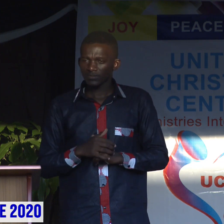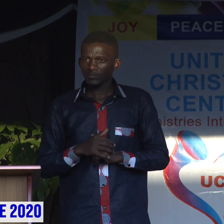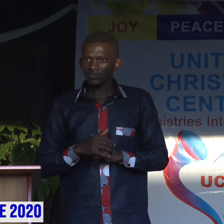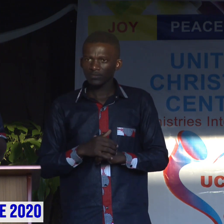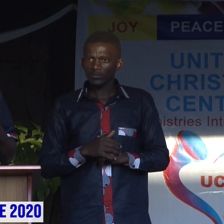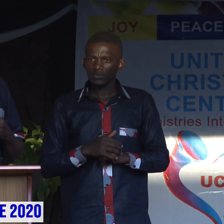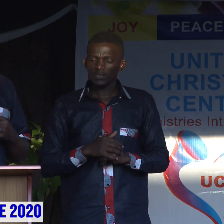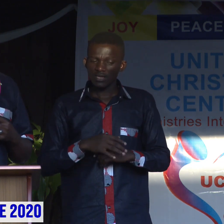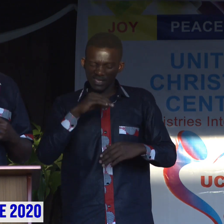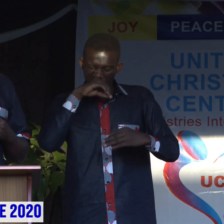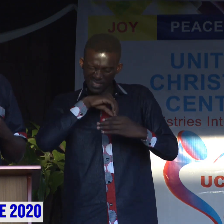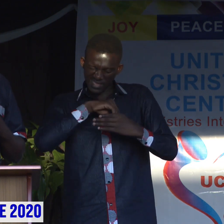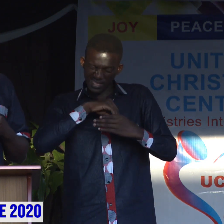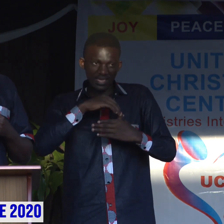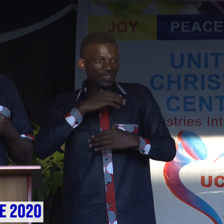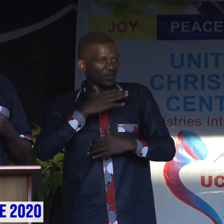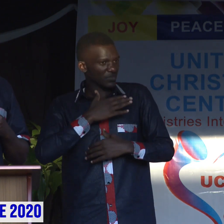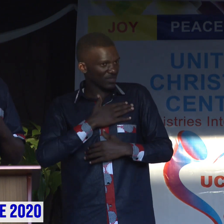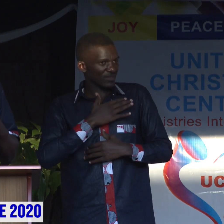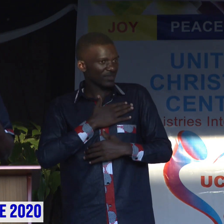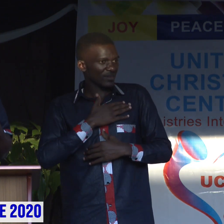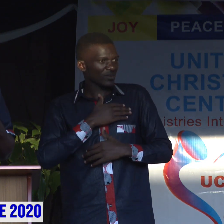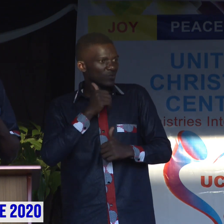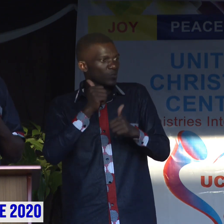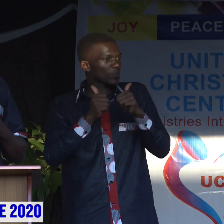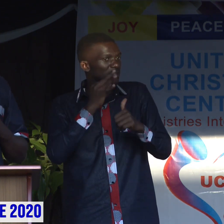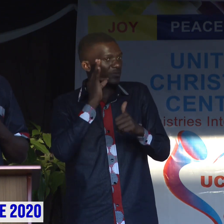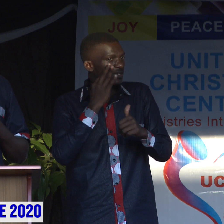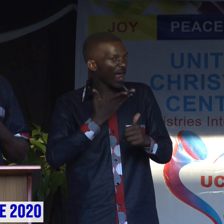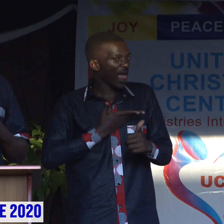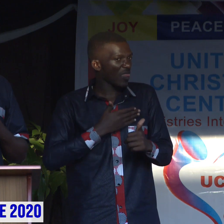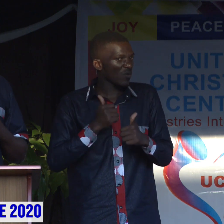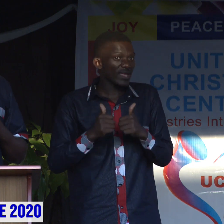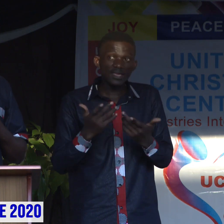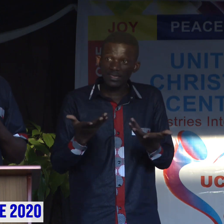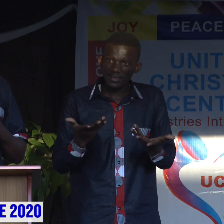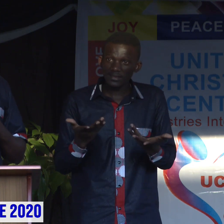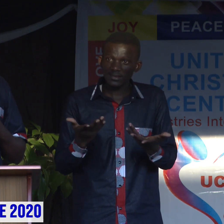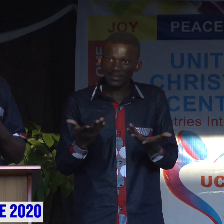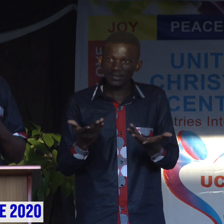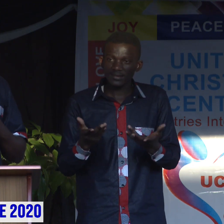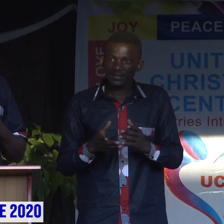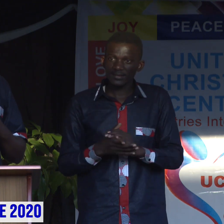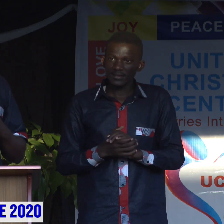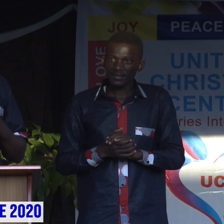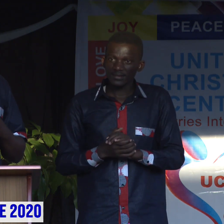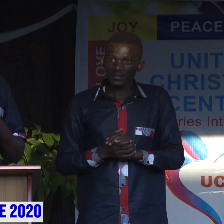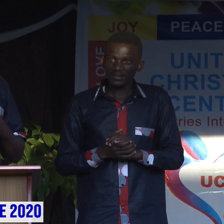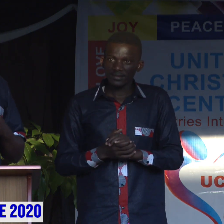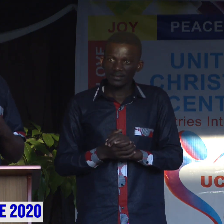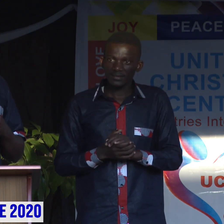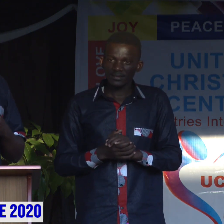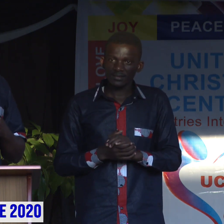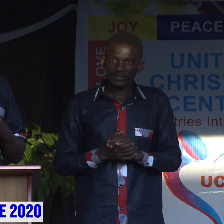ekibuzo. Inside me. Munda munze. Which fruit am I bearing? Chibala chichembala. You see, I